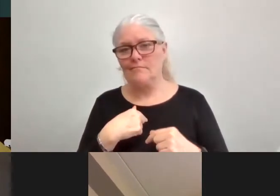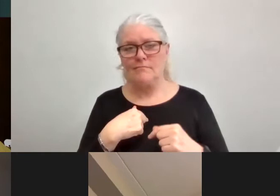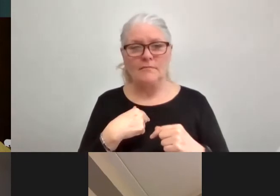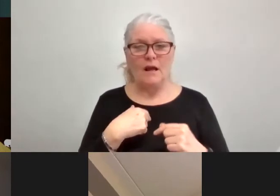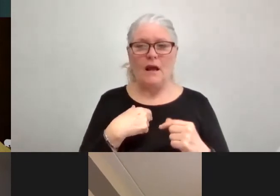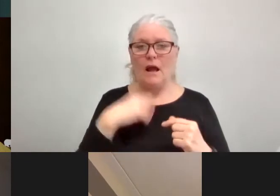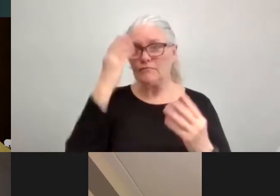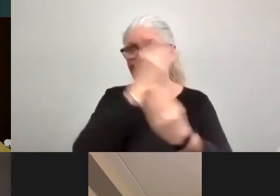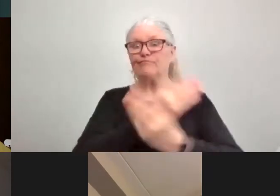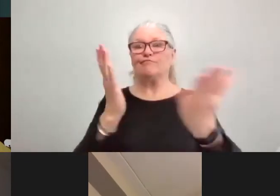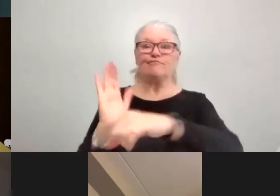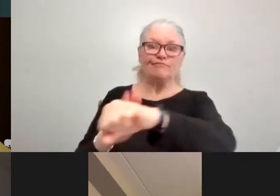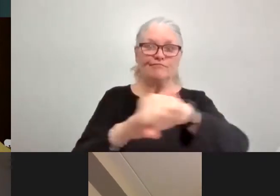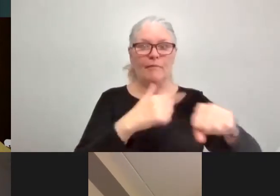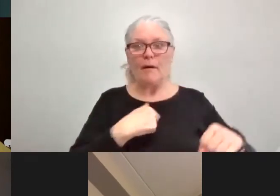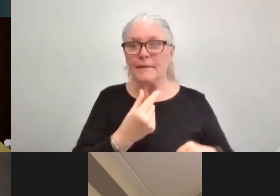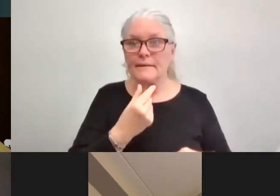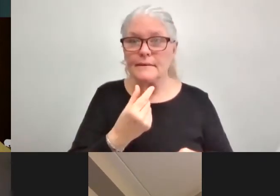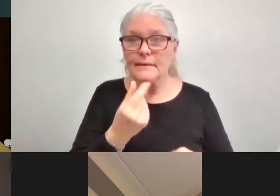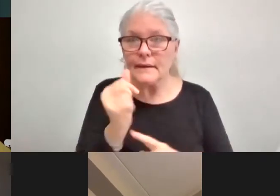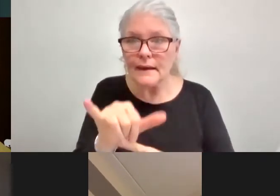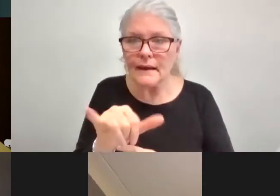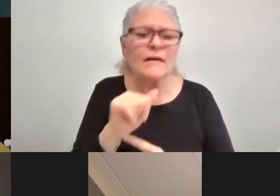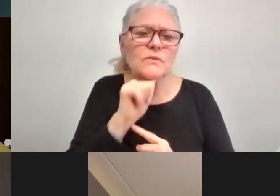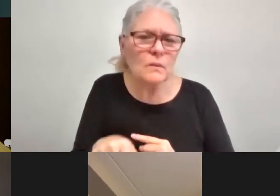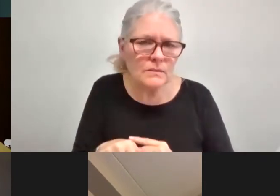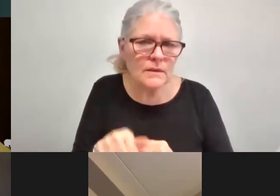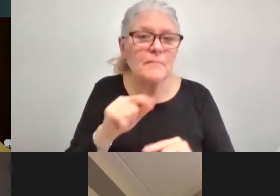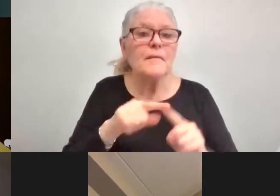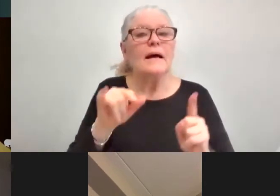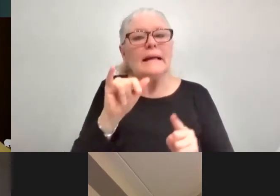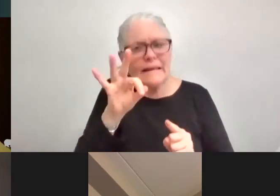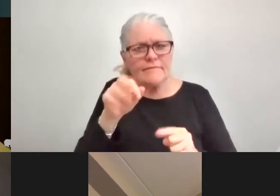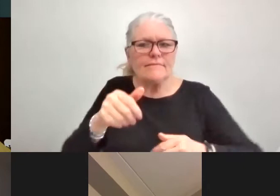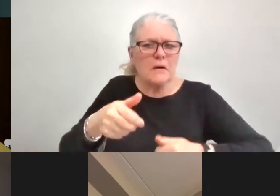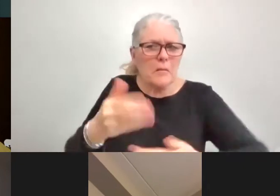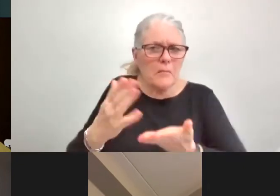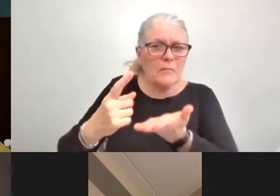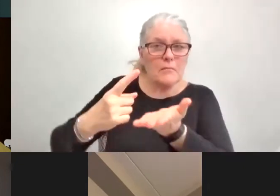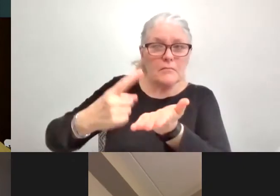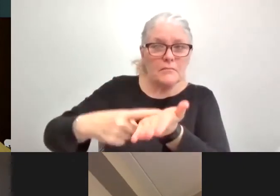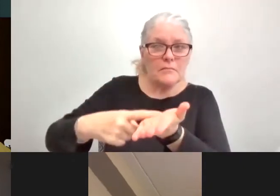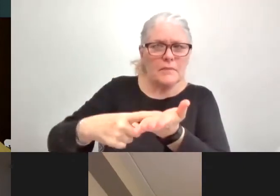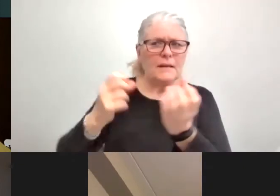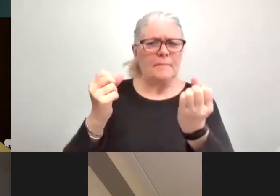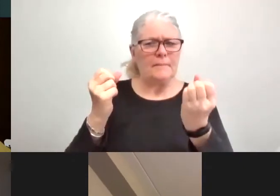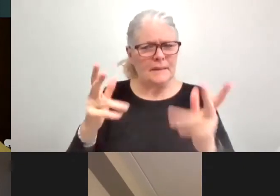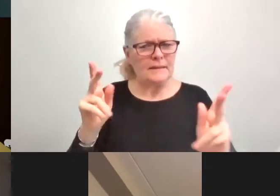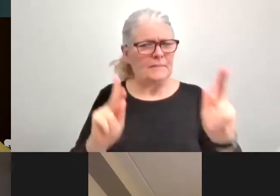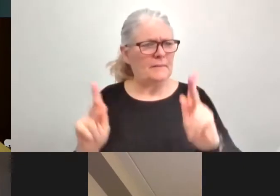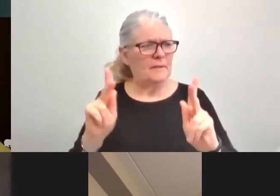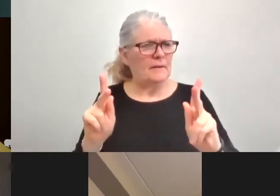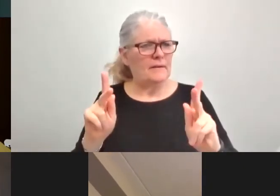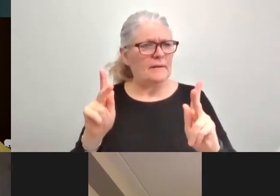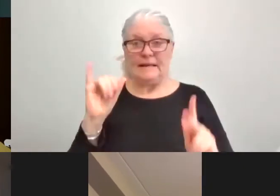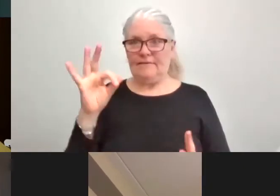or whatever, but if it does come up, a lot of people will be like, a lot of people that don't really know me